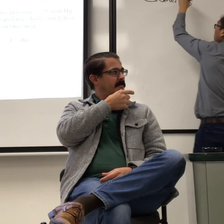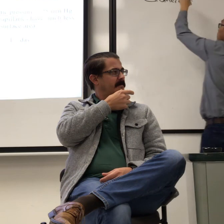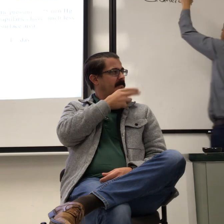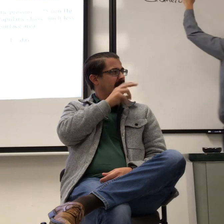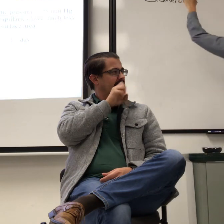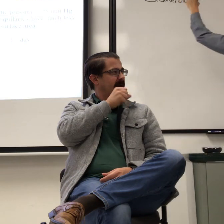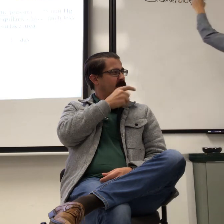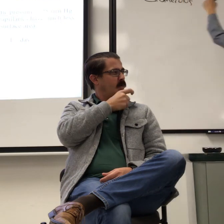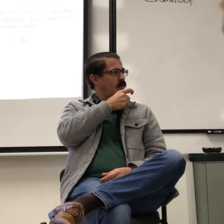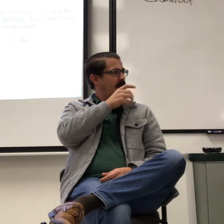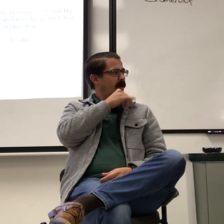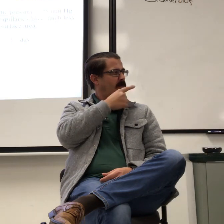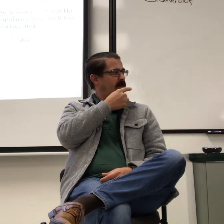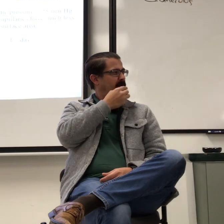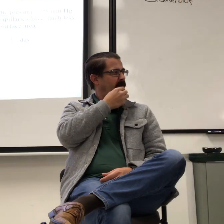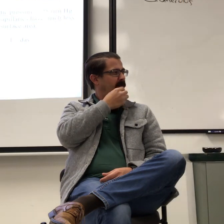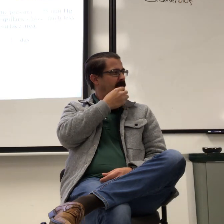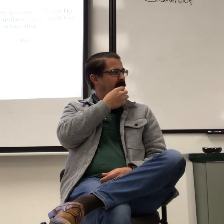Glomerulus,